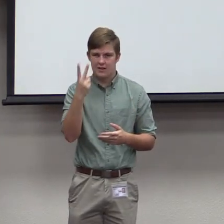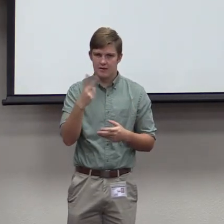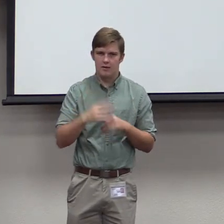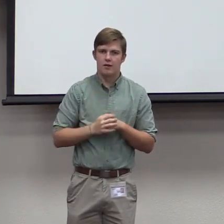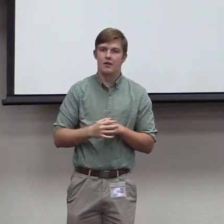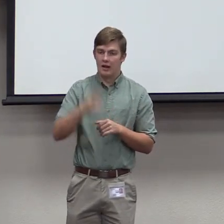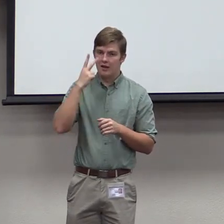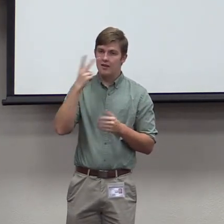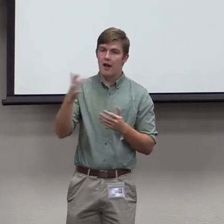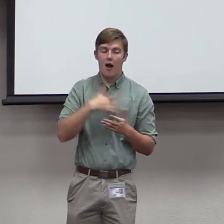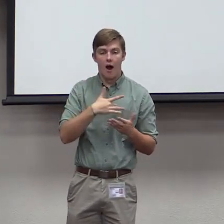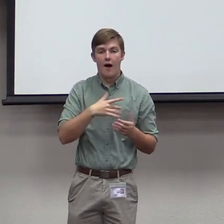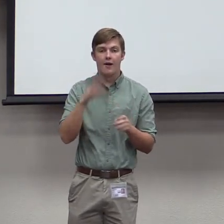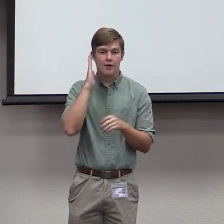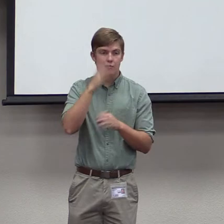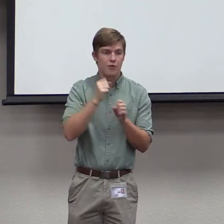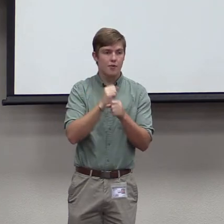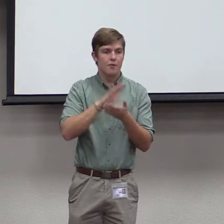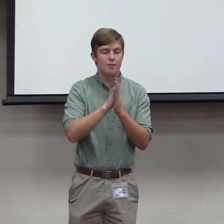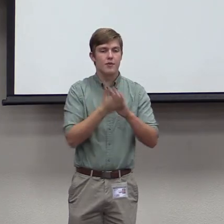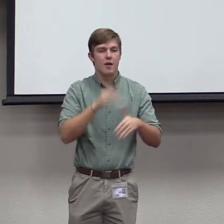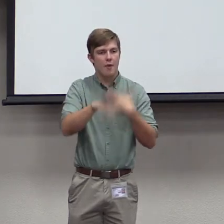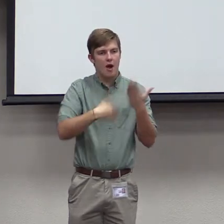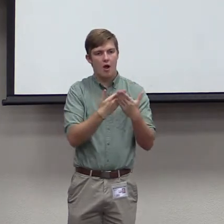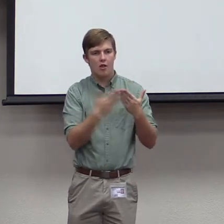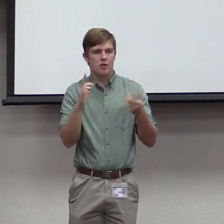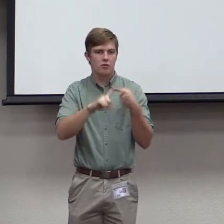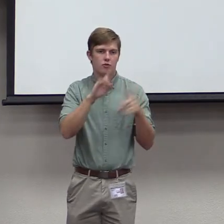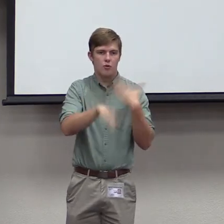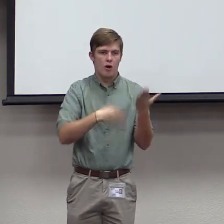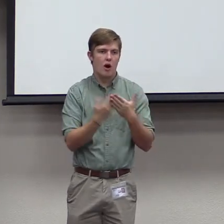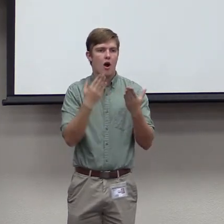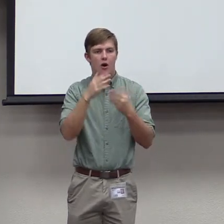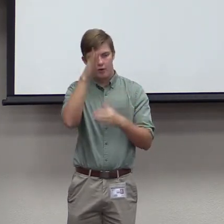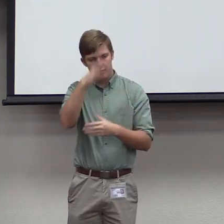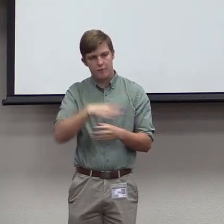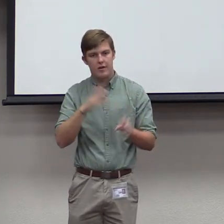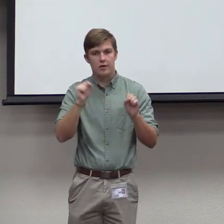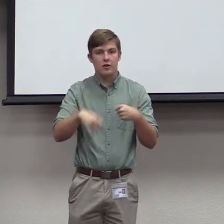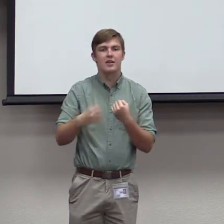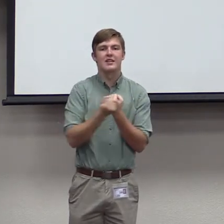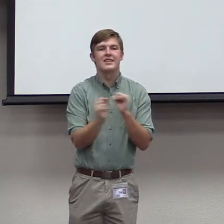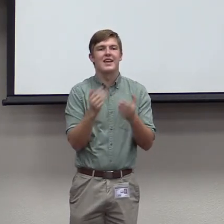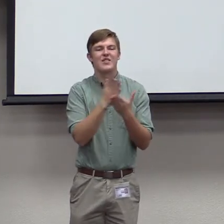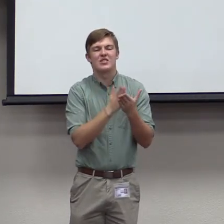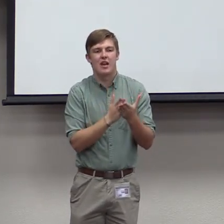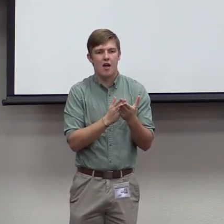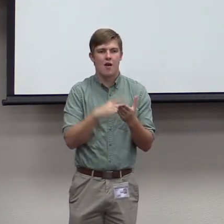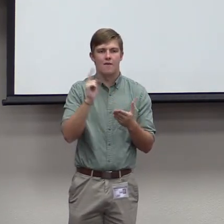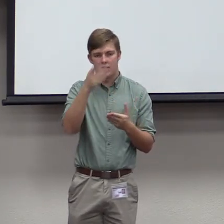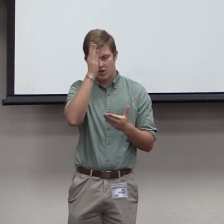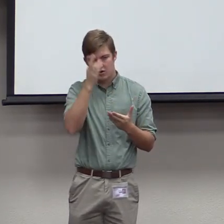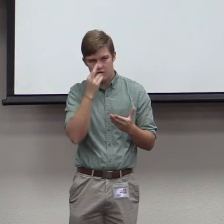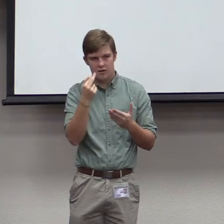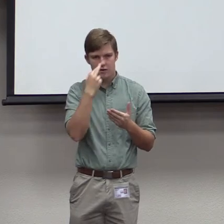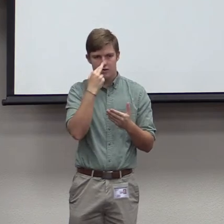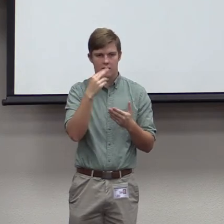God saw a heart that would become all things to all men so that he might save some. 1 Corinthians